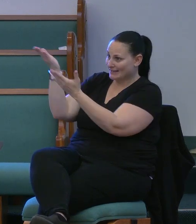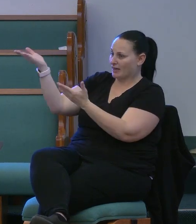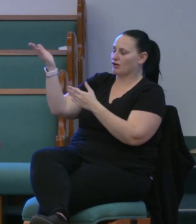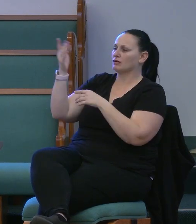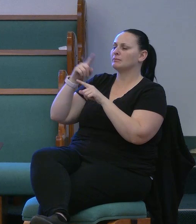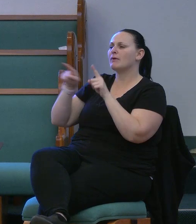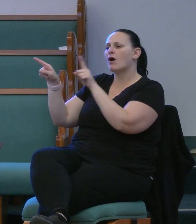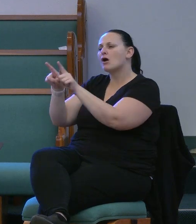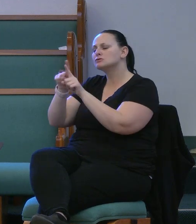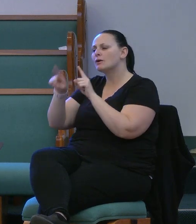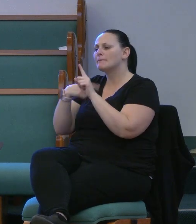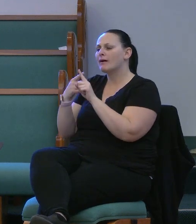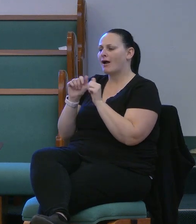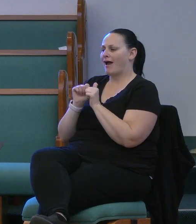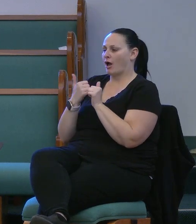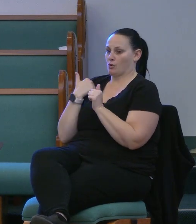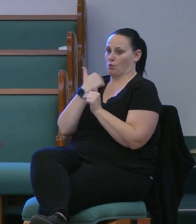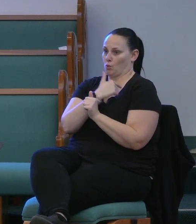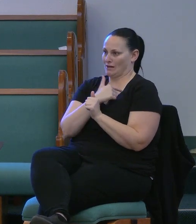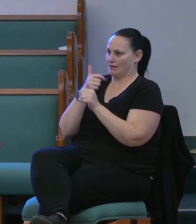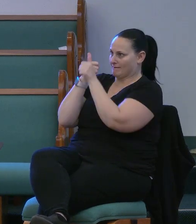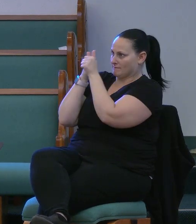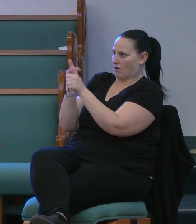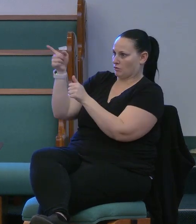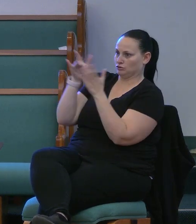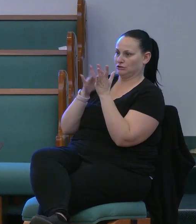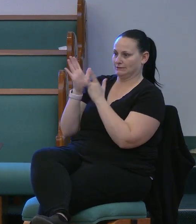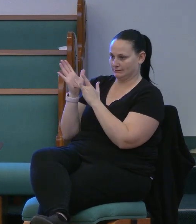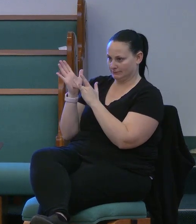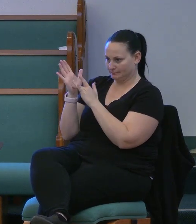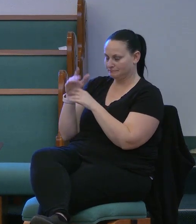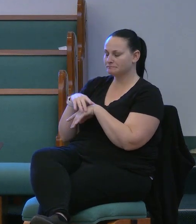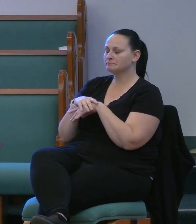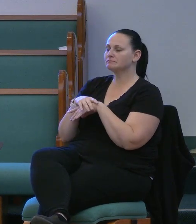but also about how we are to follow him.